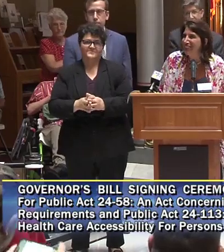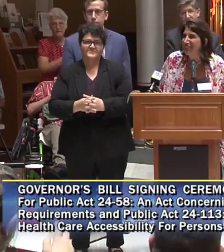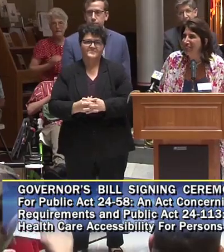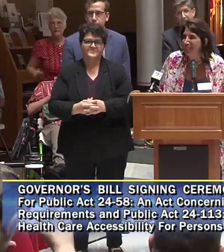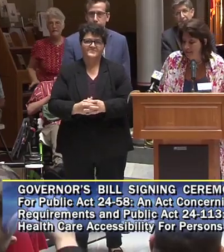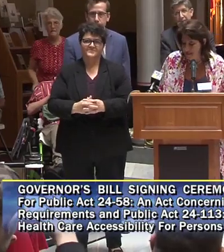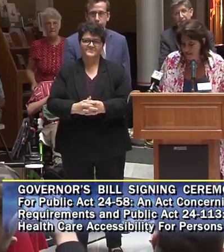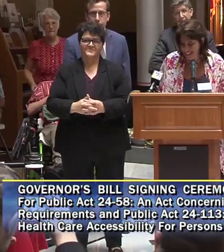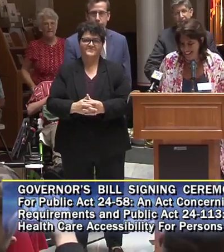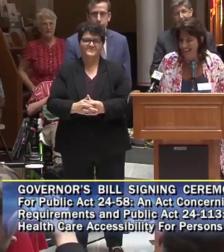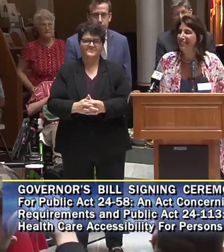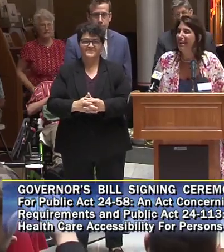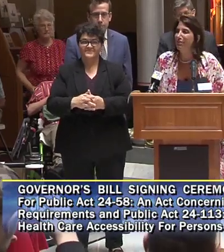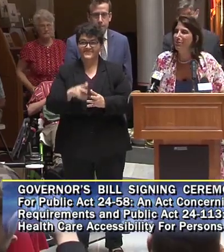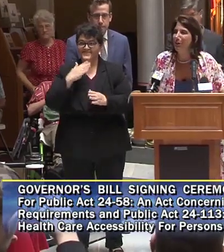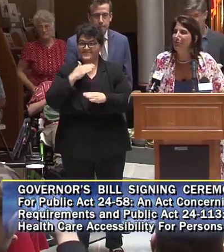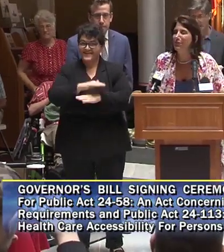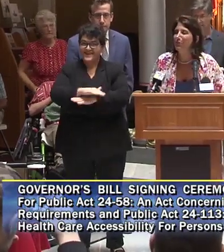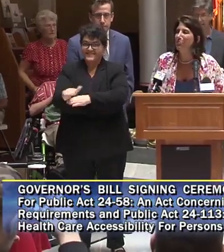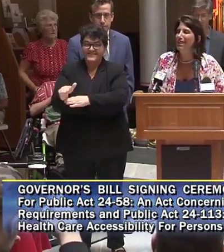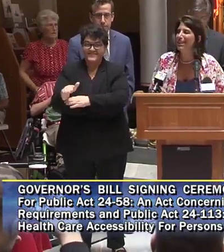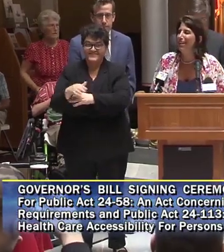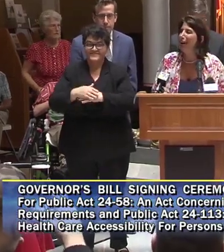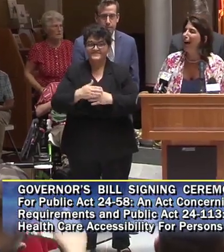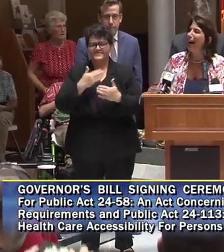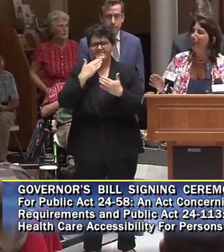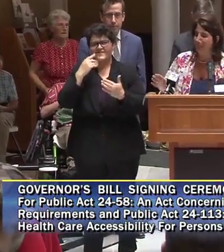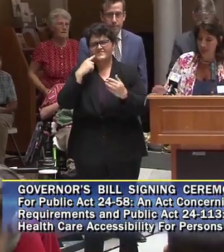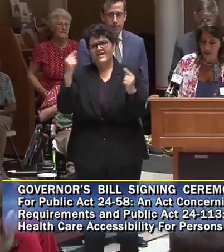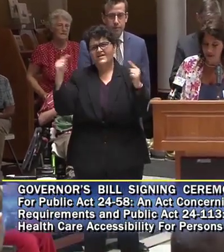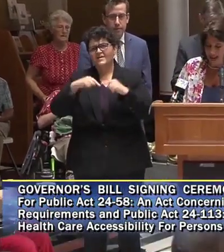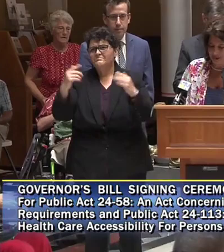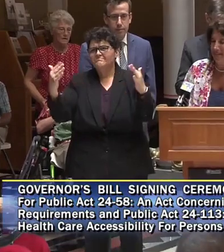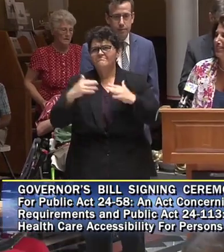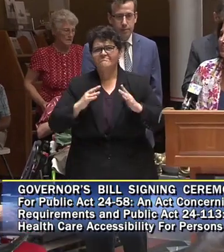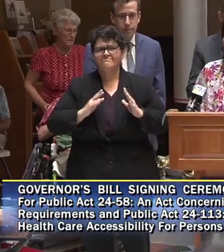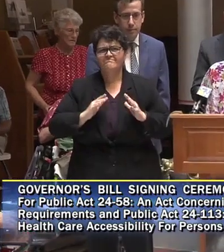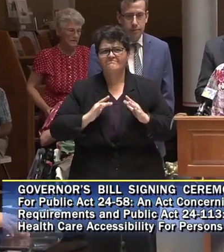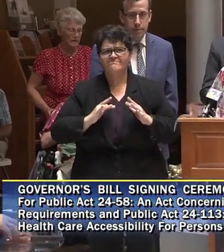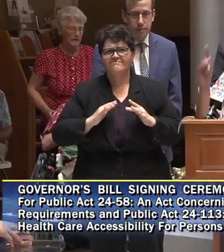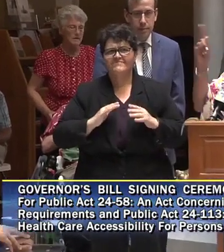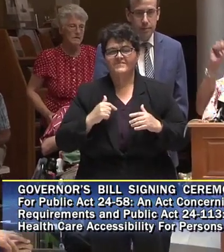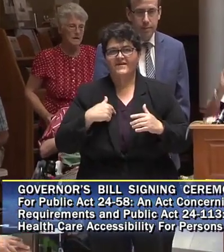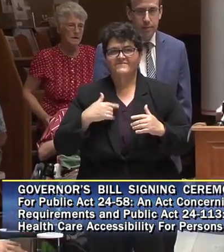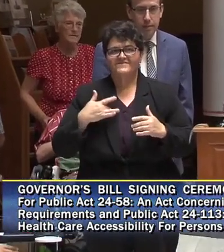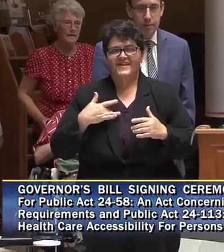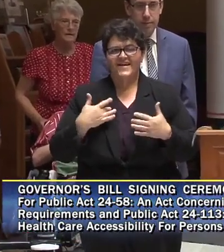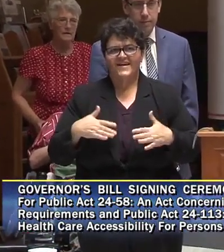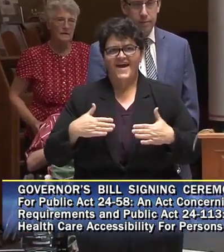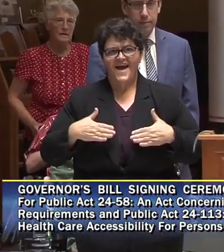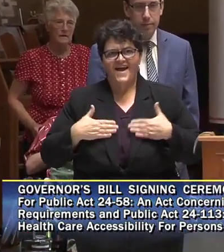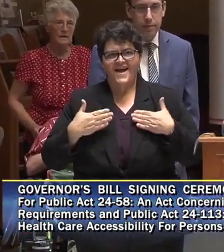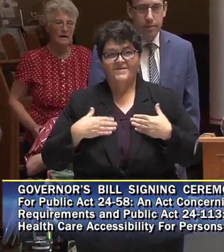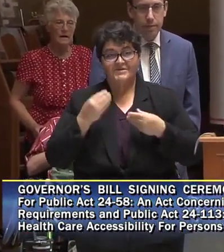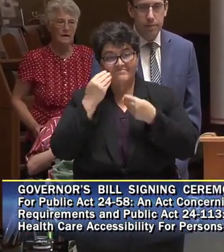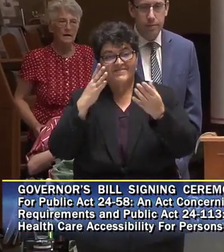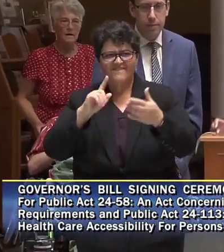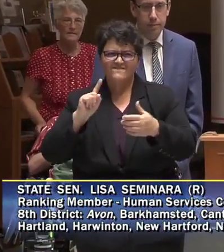Good afternoon, everybody. Thank you so much for being here. I am so happy to say we are first in the nation